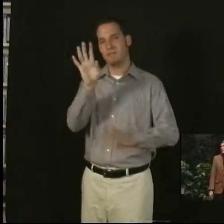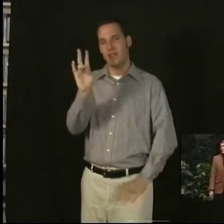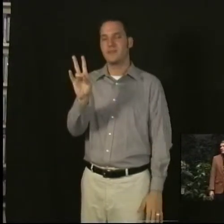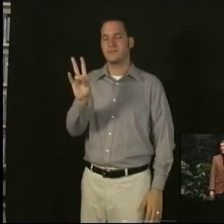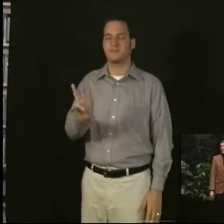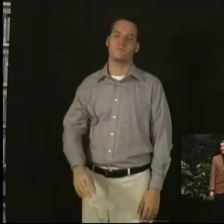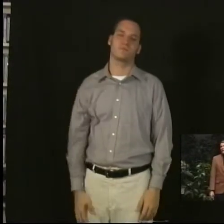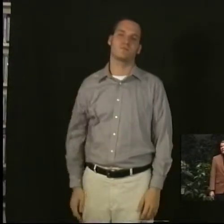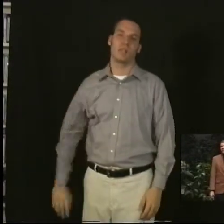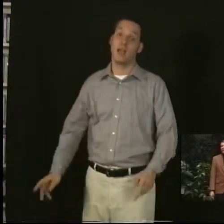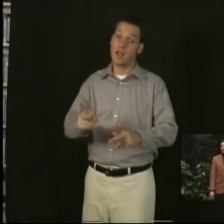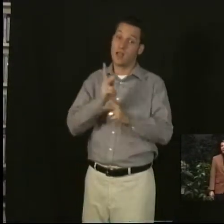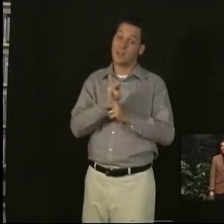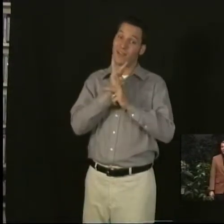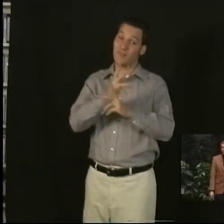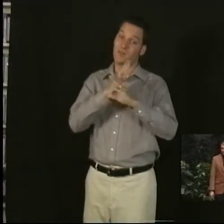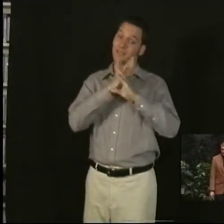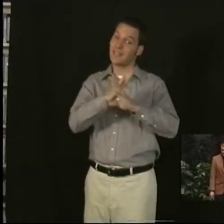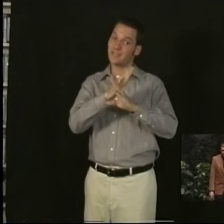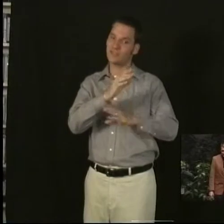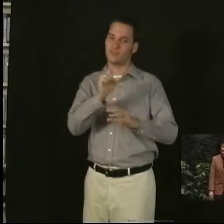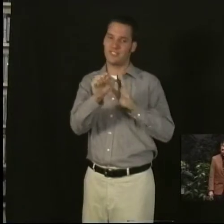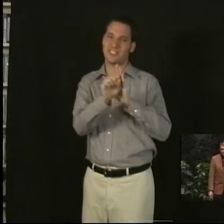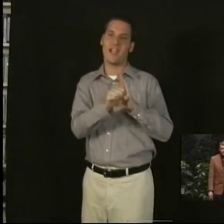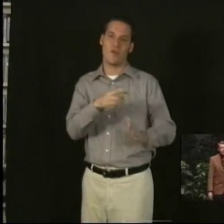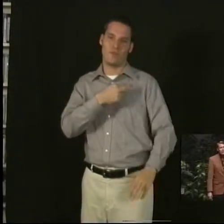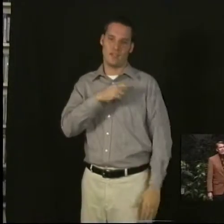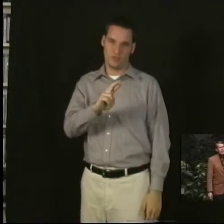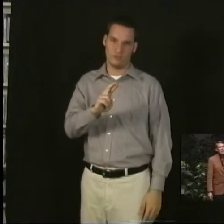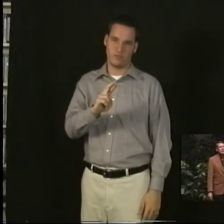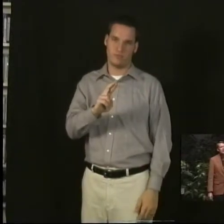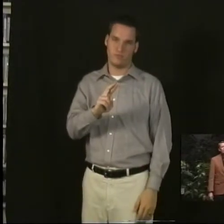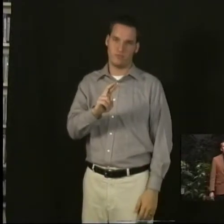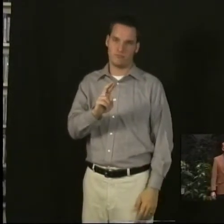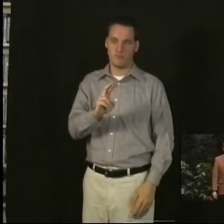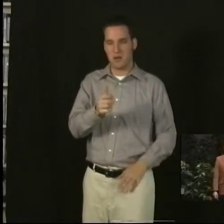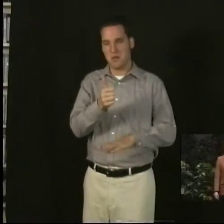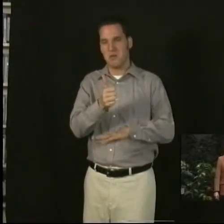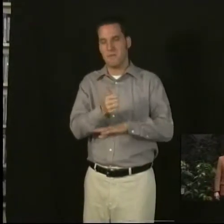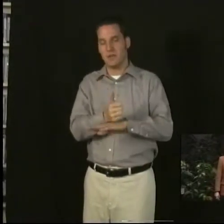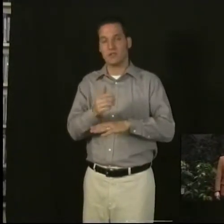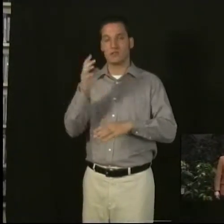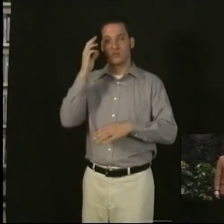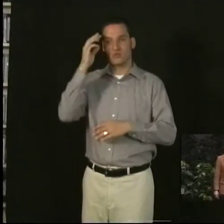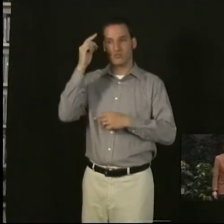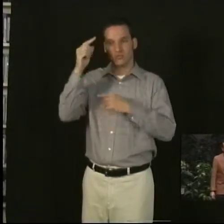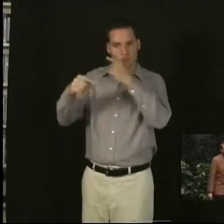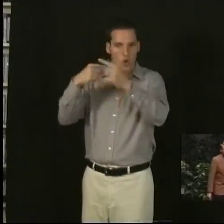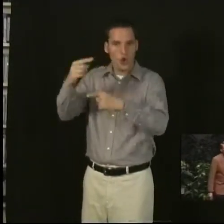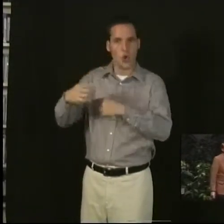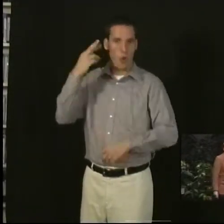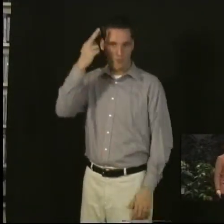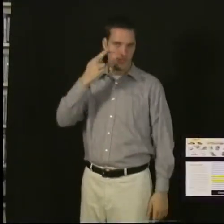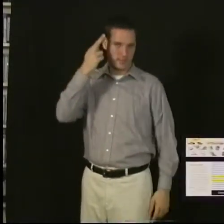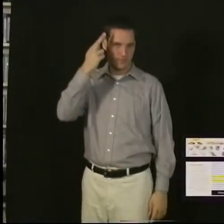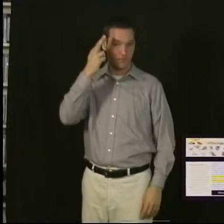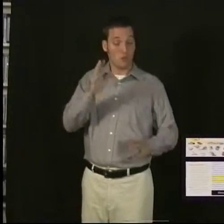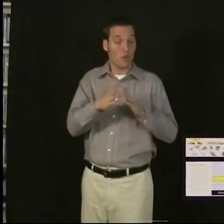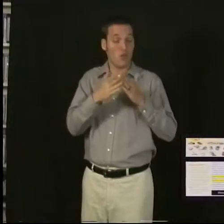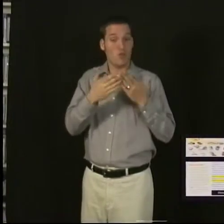It's a carefully protected state religion. It's all based on circular reasoning. I'll show you. This textbook tells the kids on